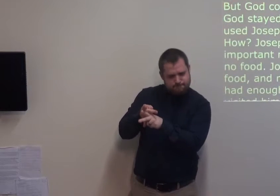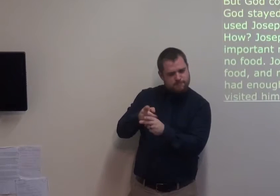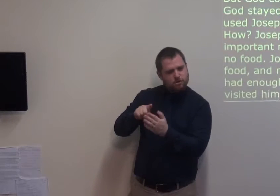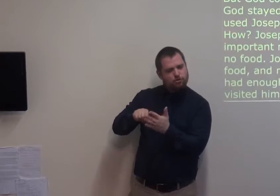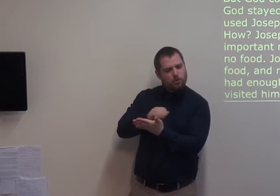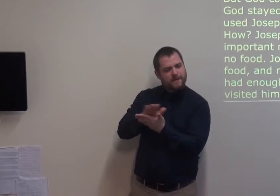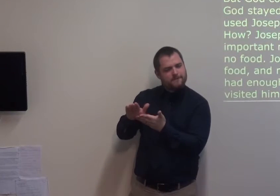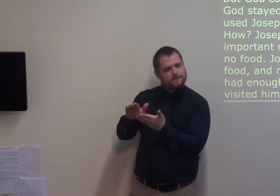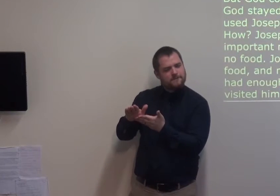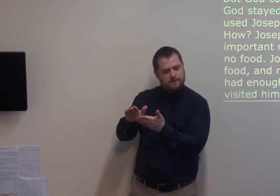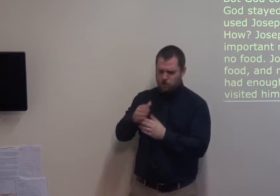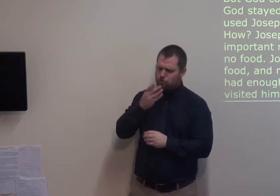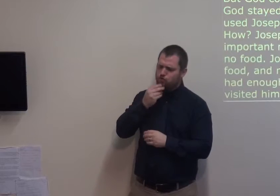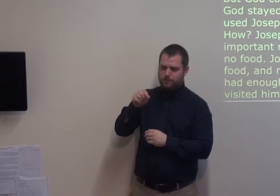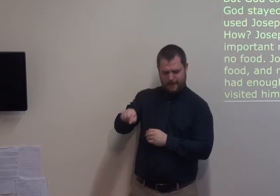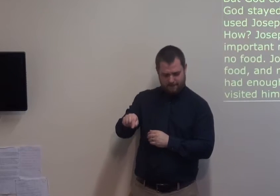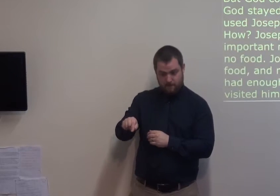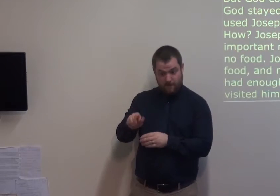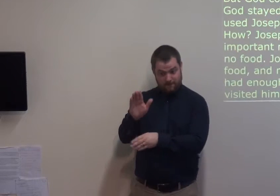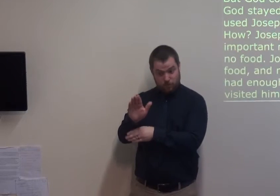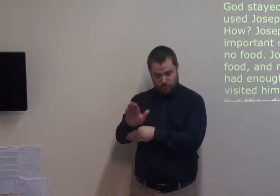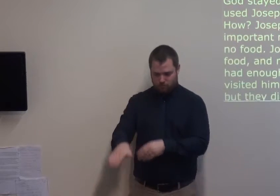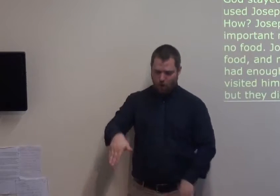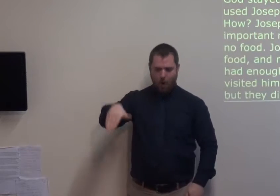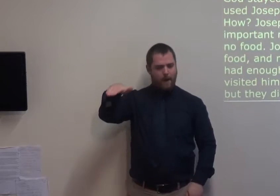And God used Joseph to save his family.